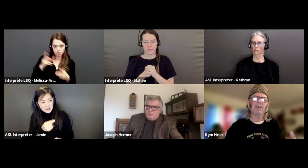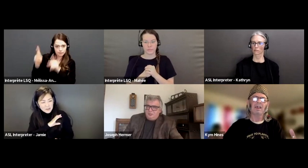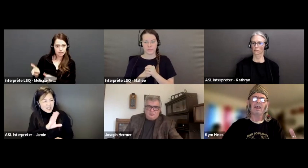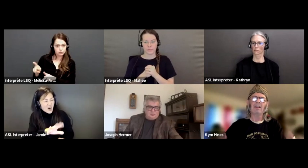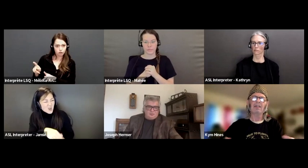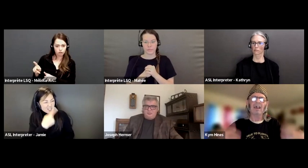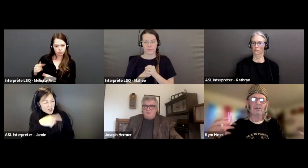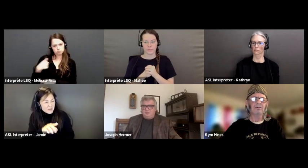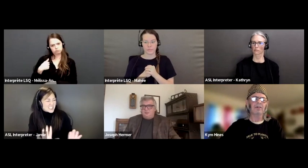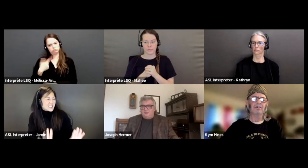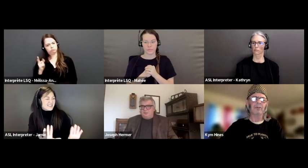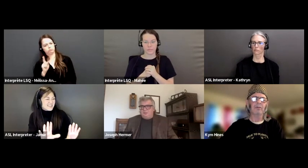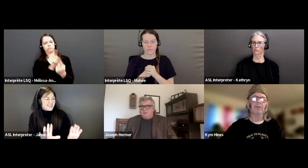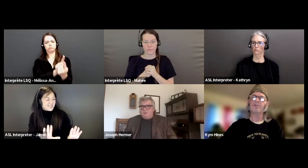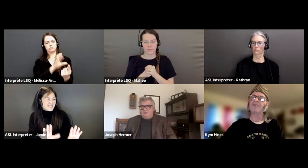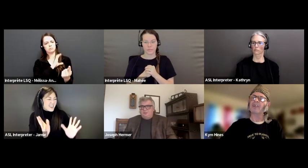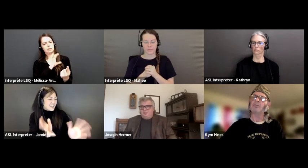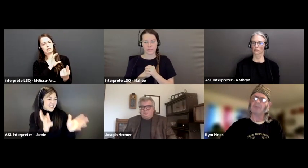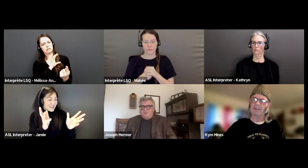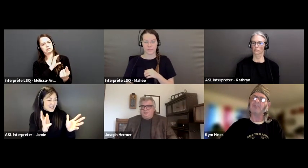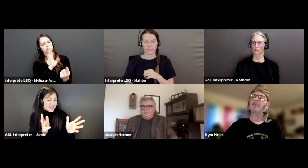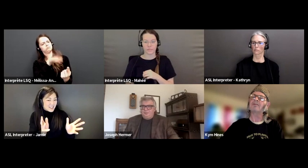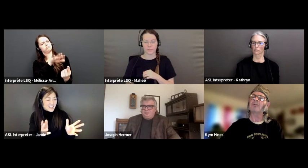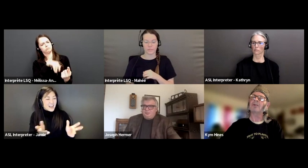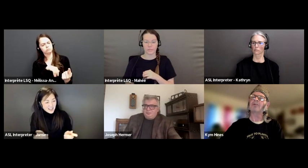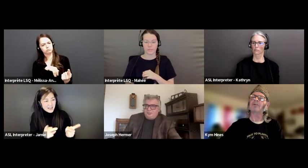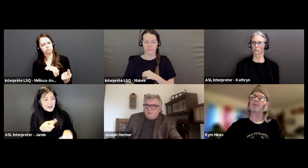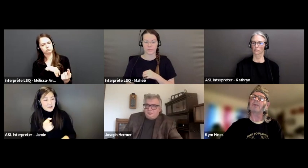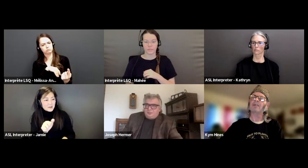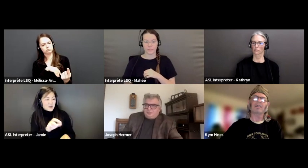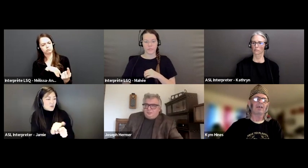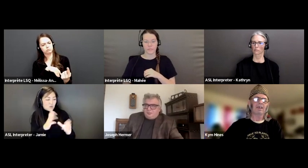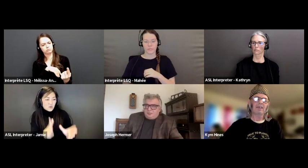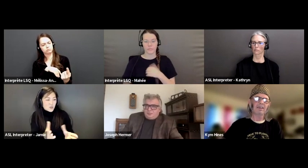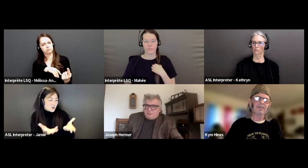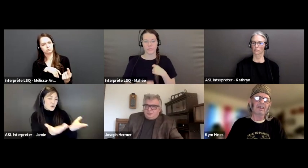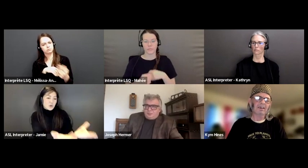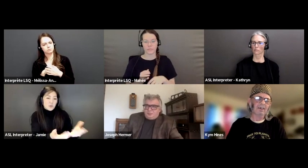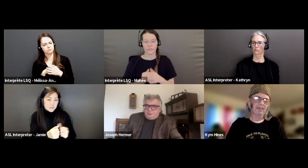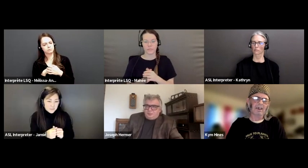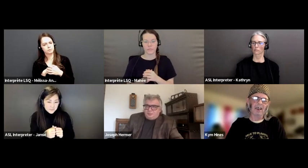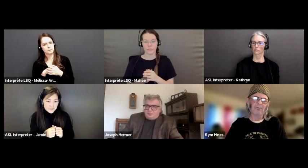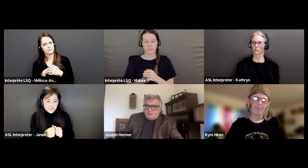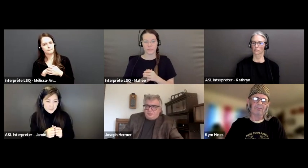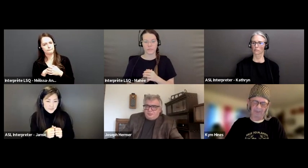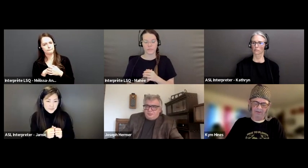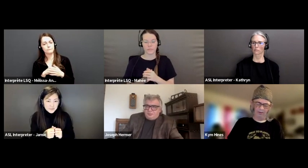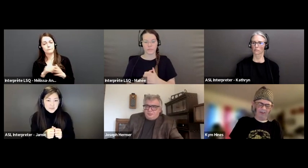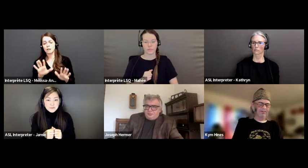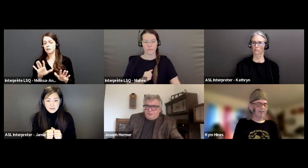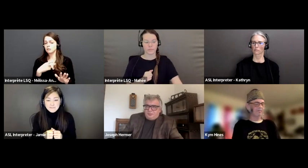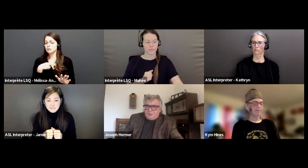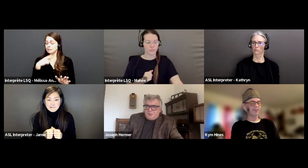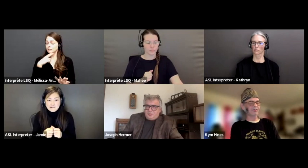Can we allow the peer workers in, please, with all due respect? Like it's like, anyways,